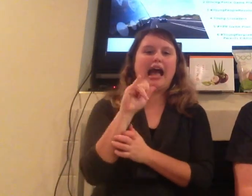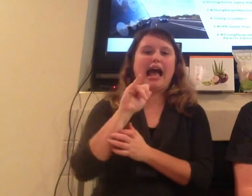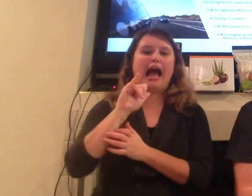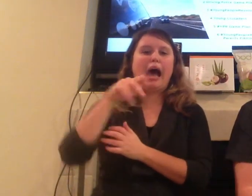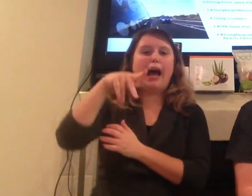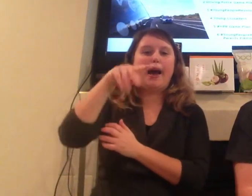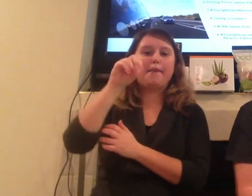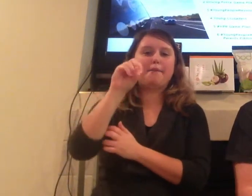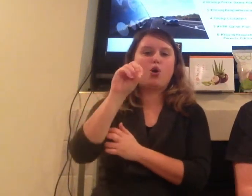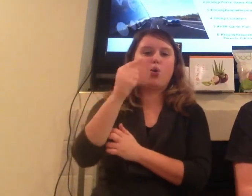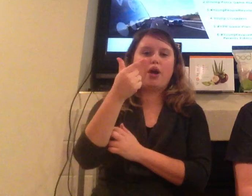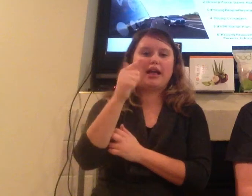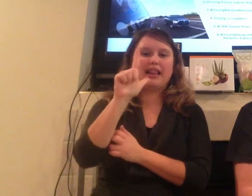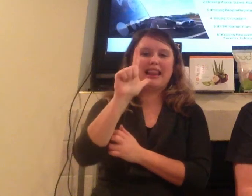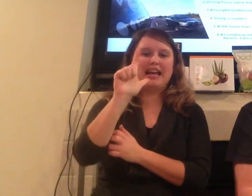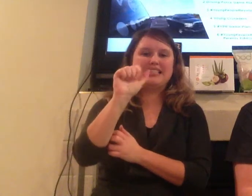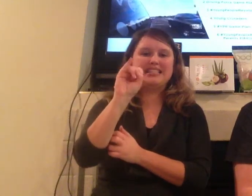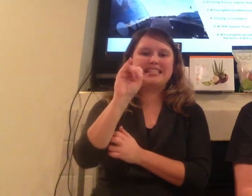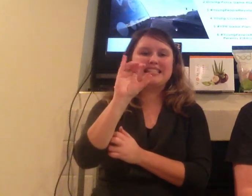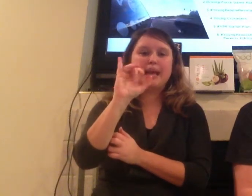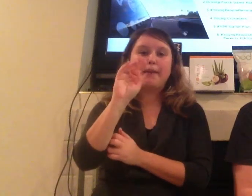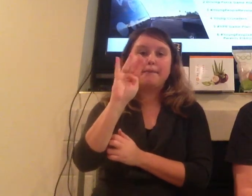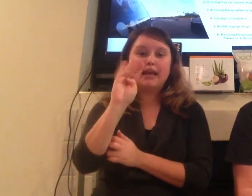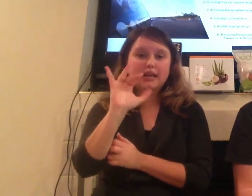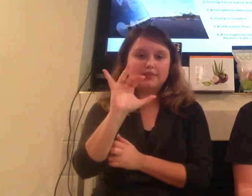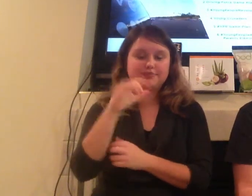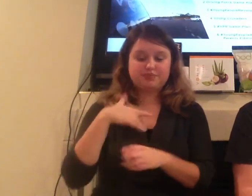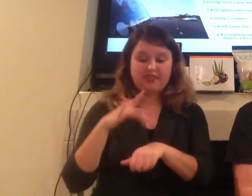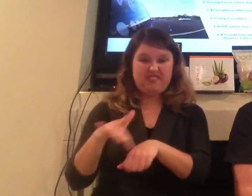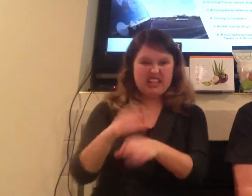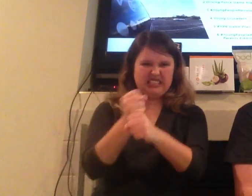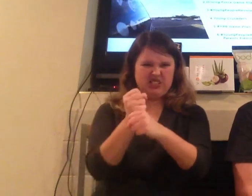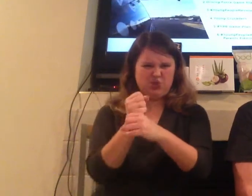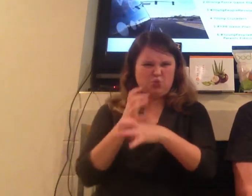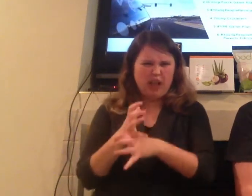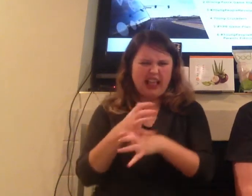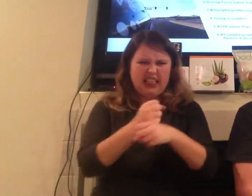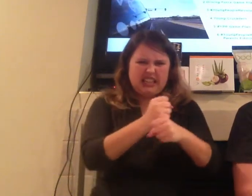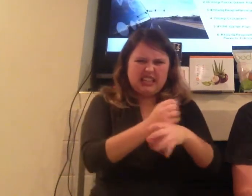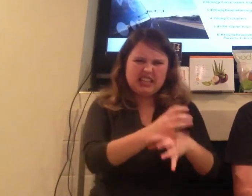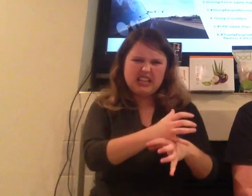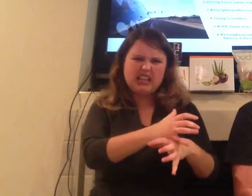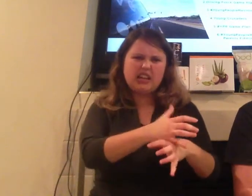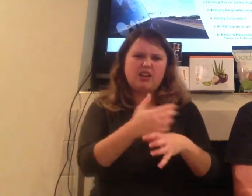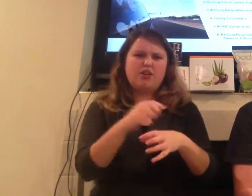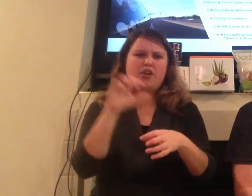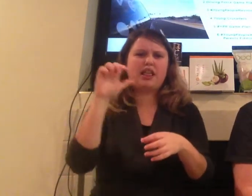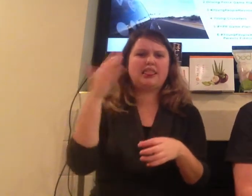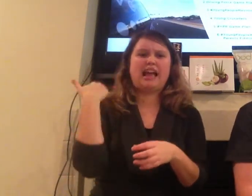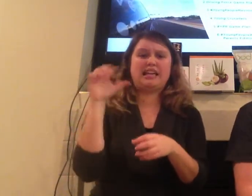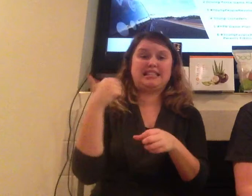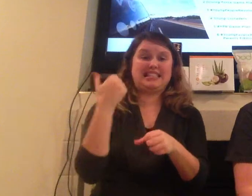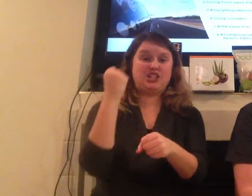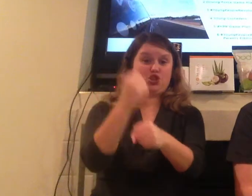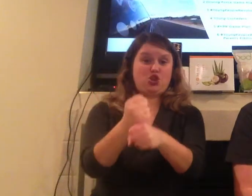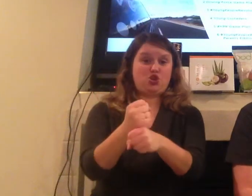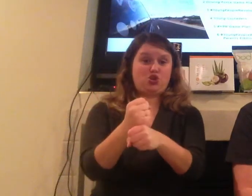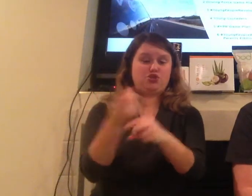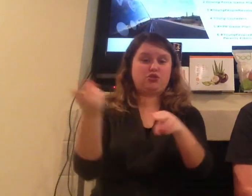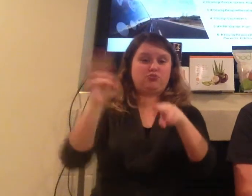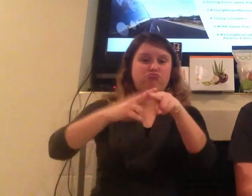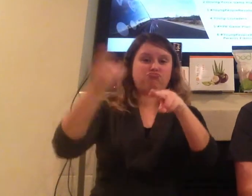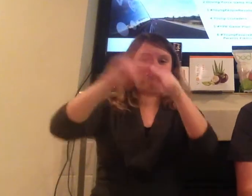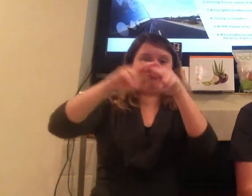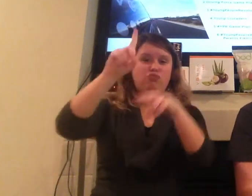hypoglycemic and had some severe swelling in her feet going on. And over the last 10 years, she gained over 100